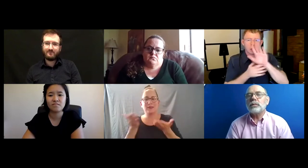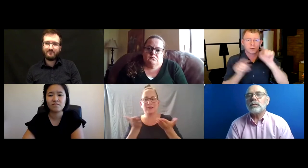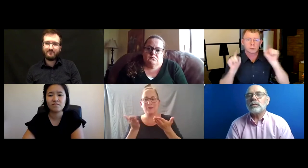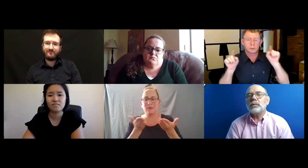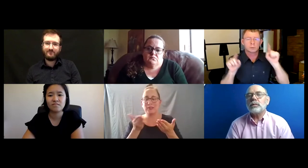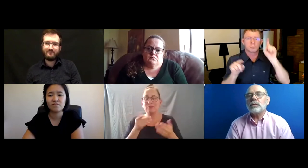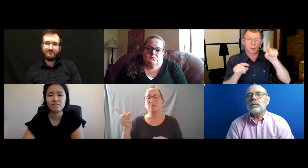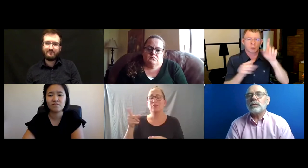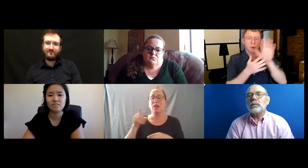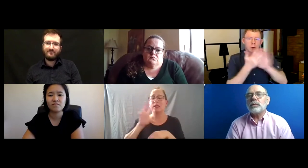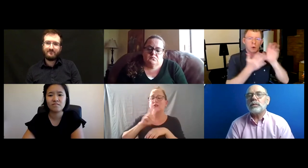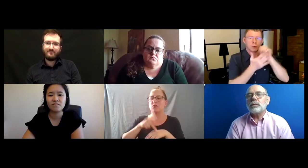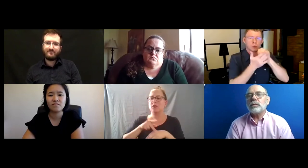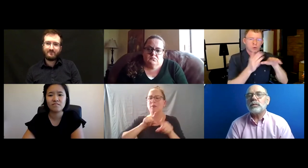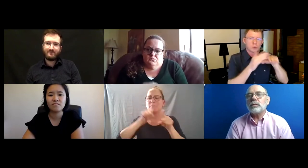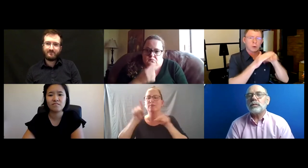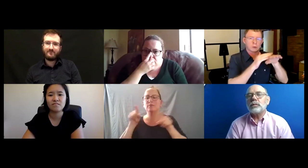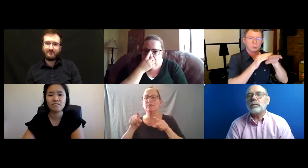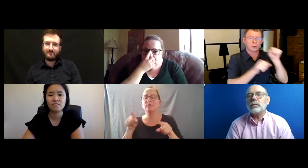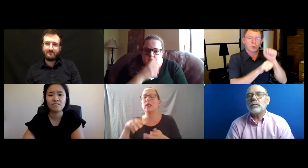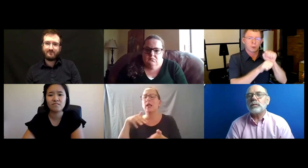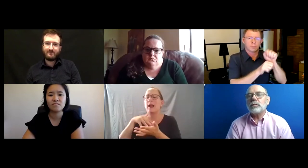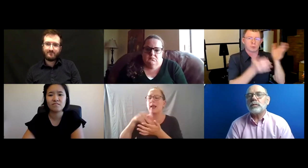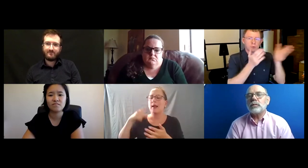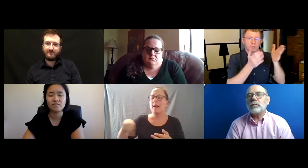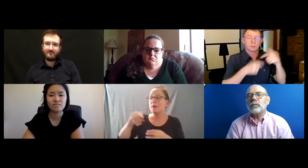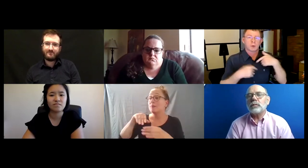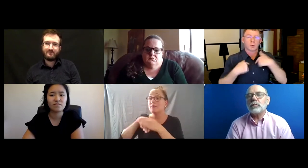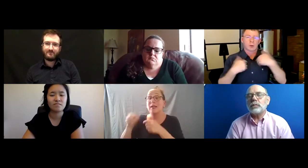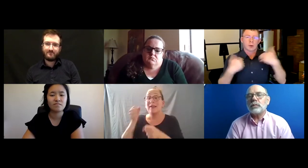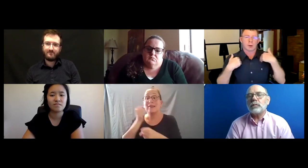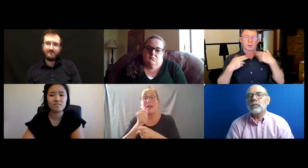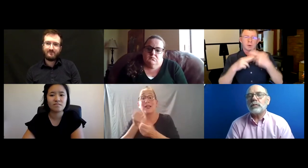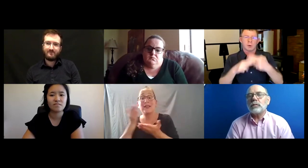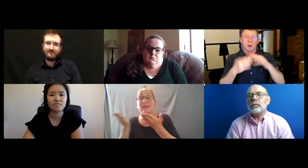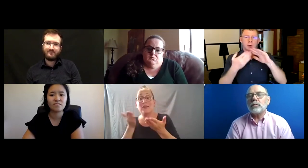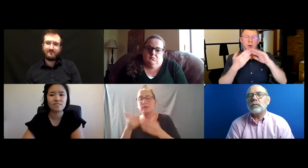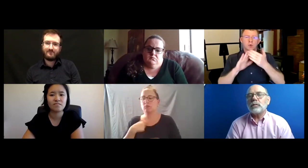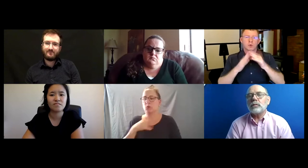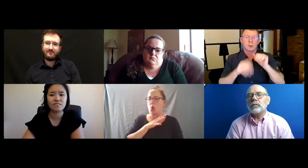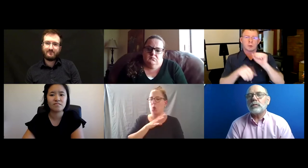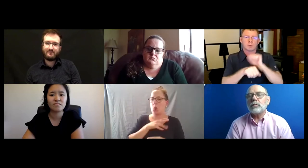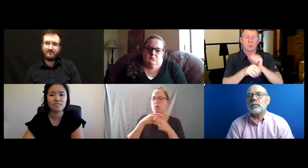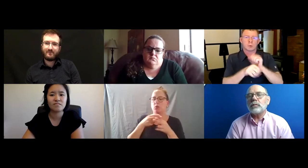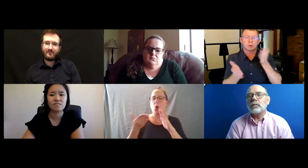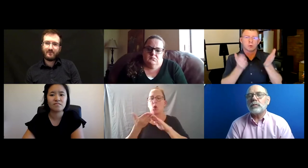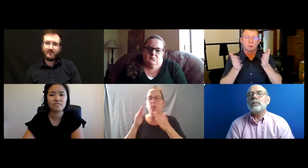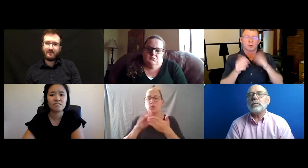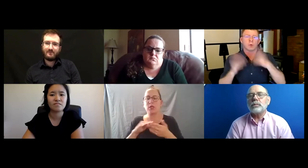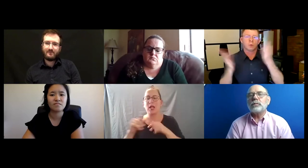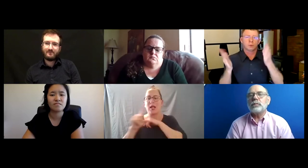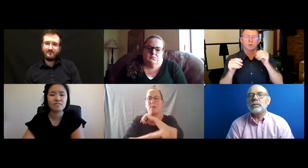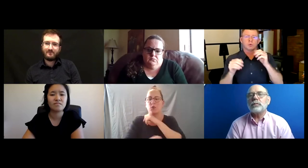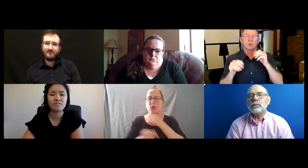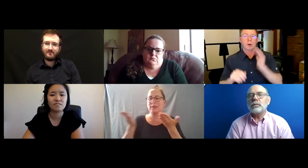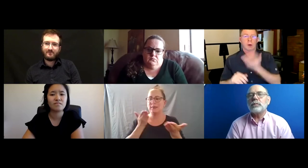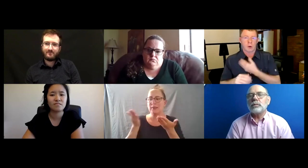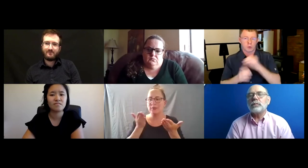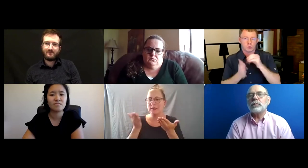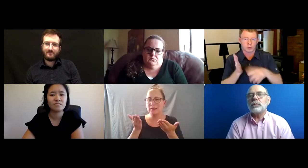Bruce, did you want to add? I just want to talk about a difference between college students and university students. There is a community